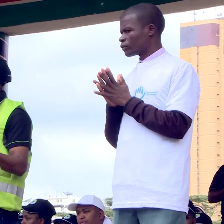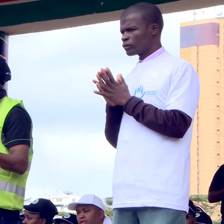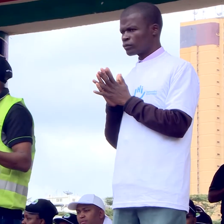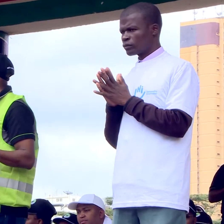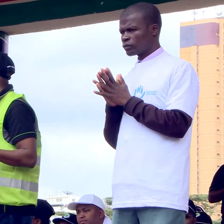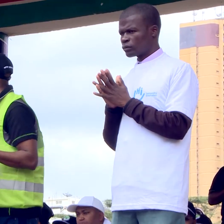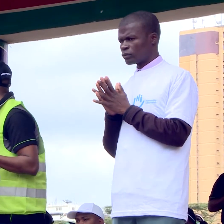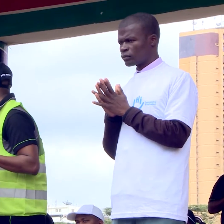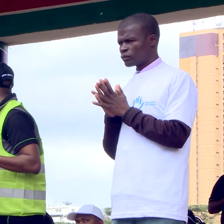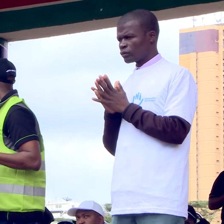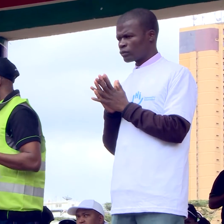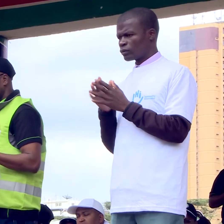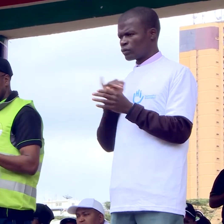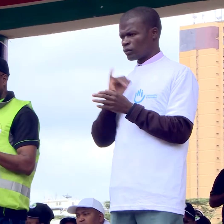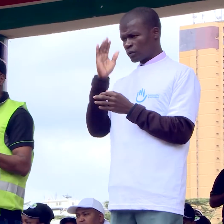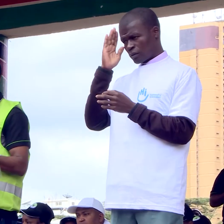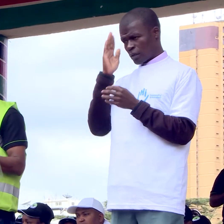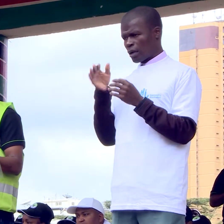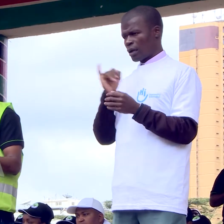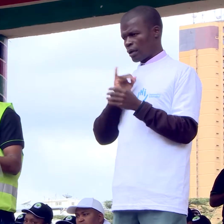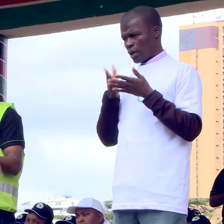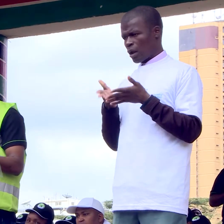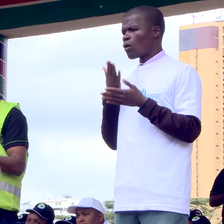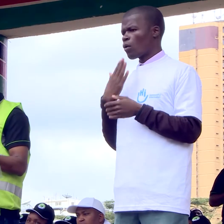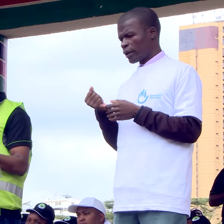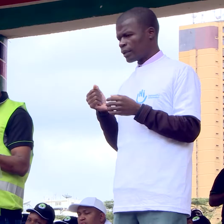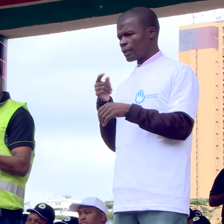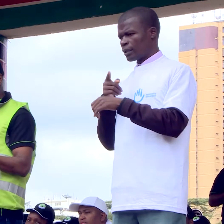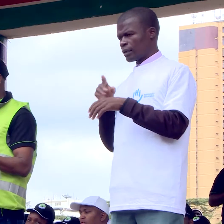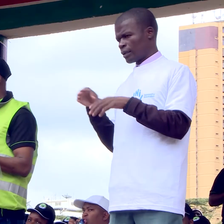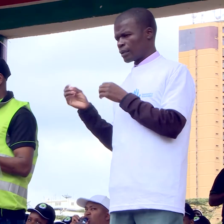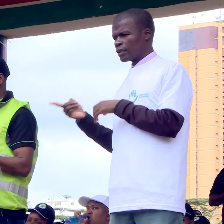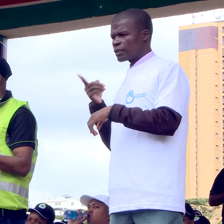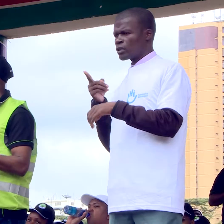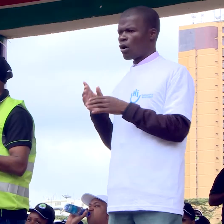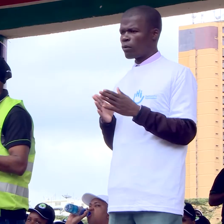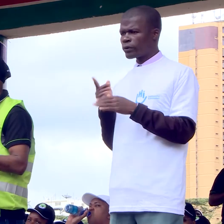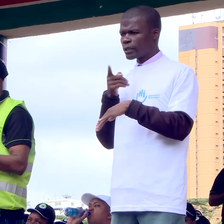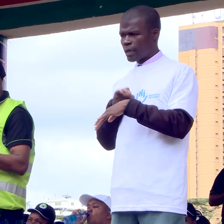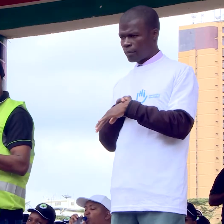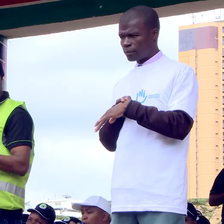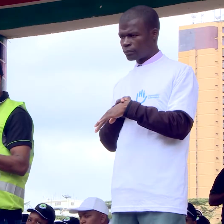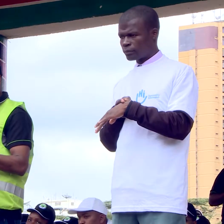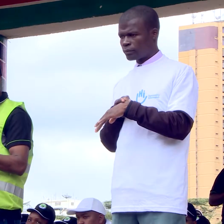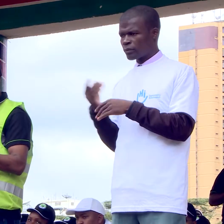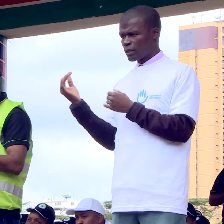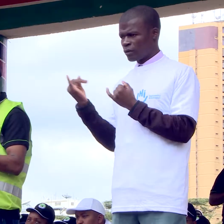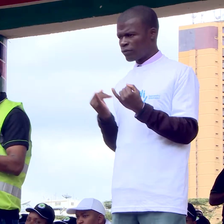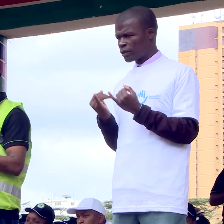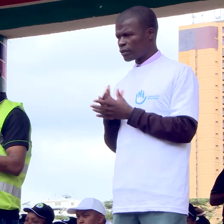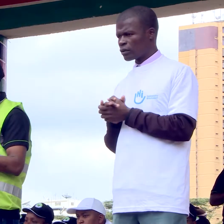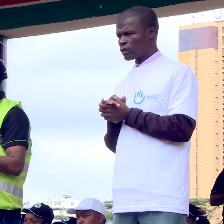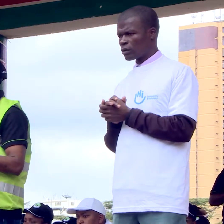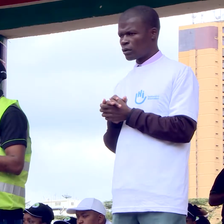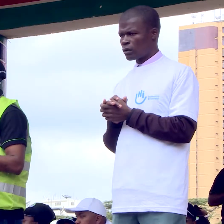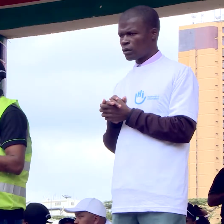CJPC. I now want to take this opportunity to invite a representative of the